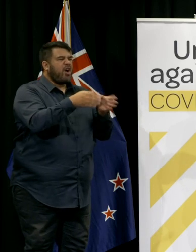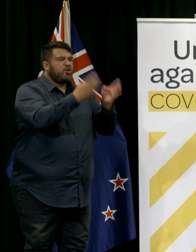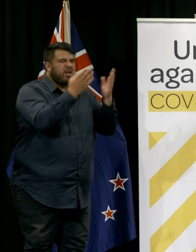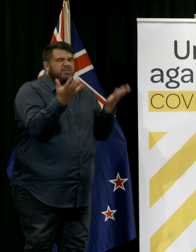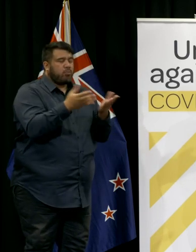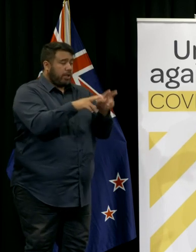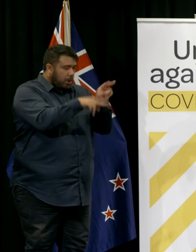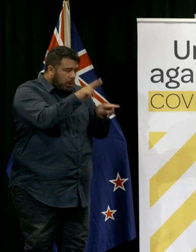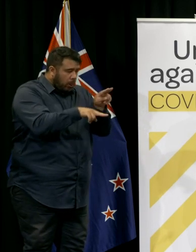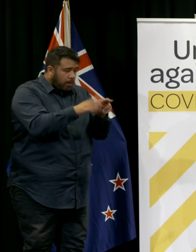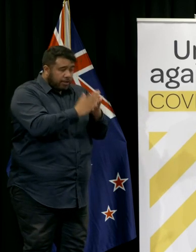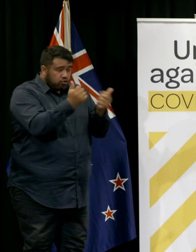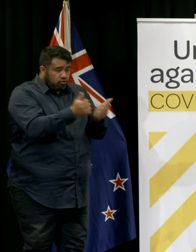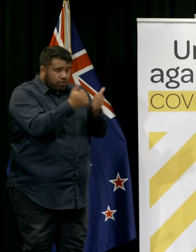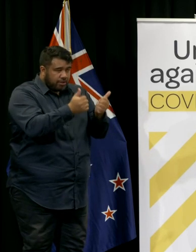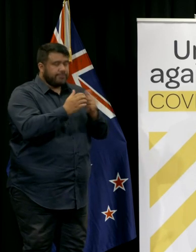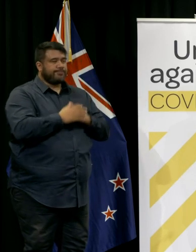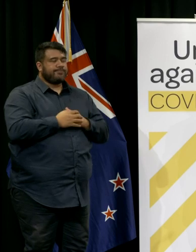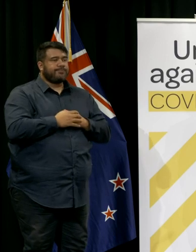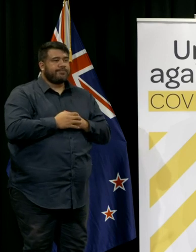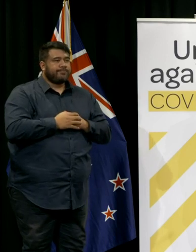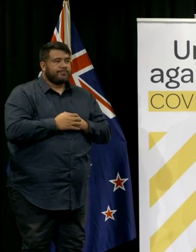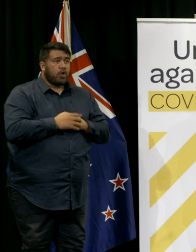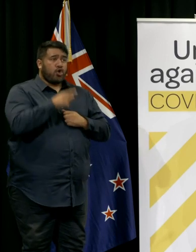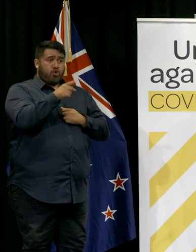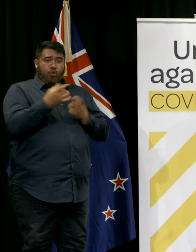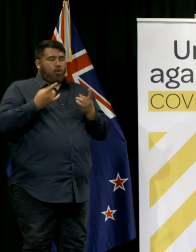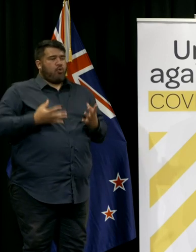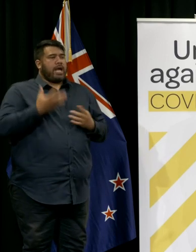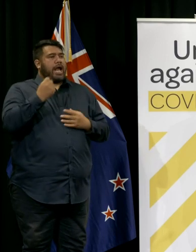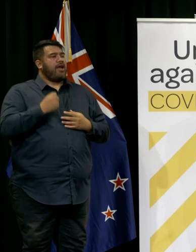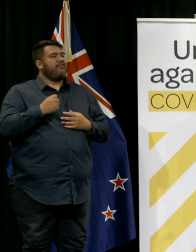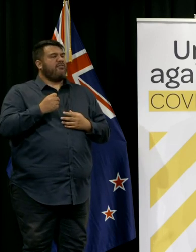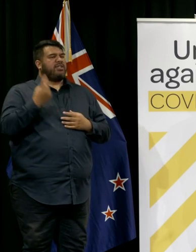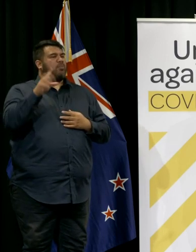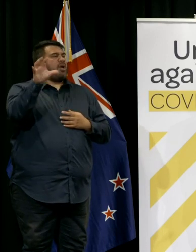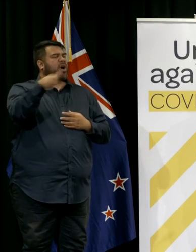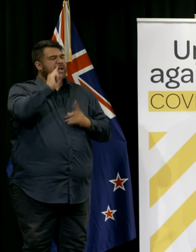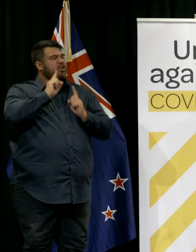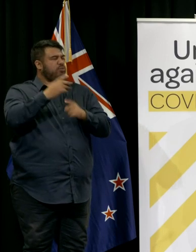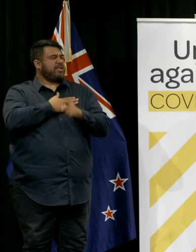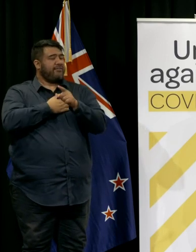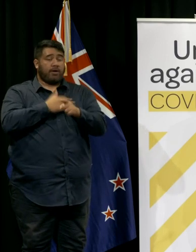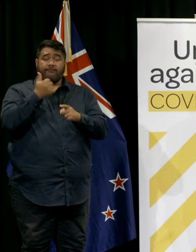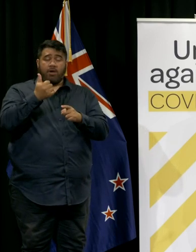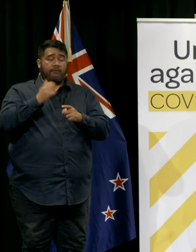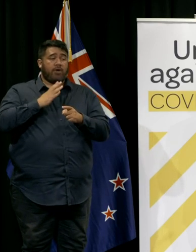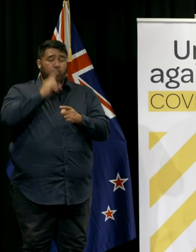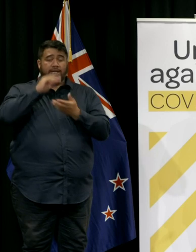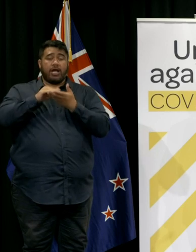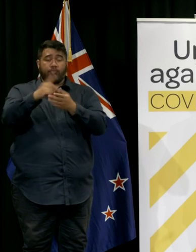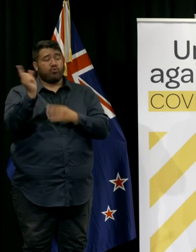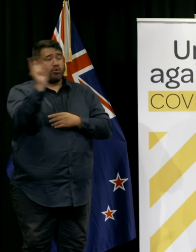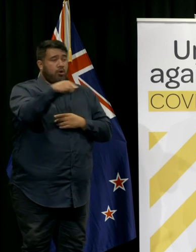a plan, if you have a place to go, we will help you get there. If you have